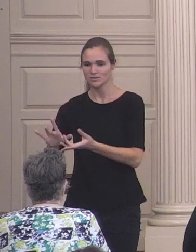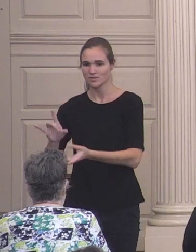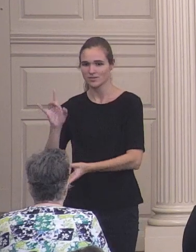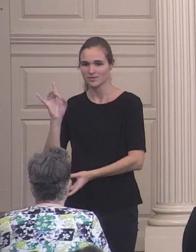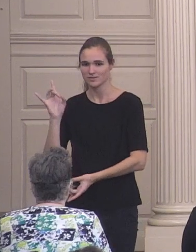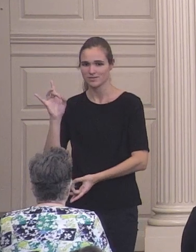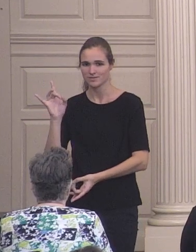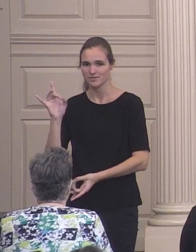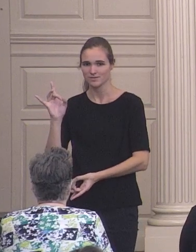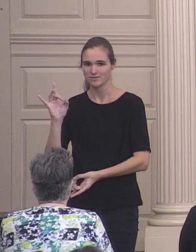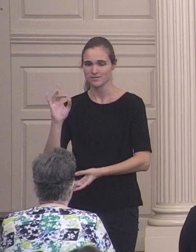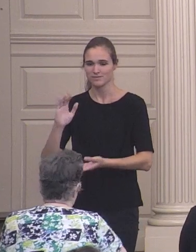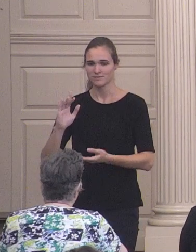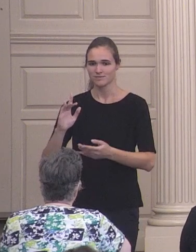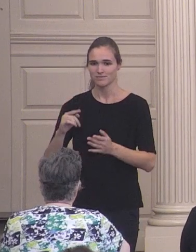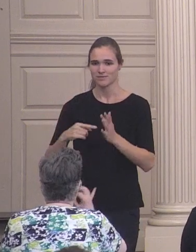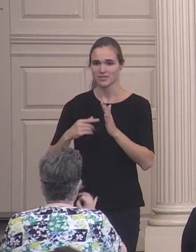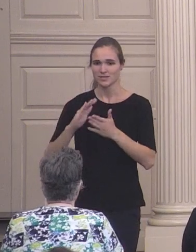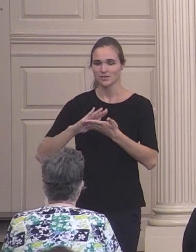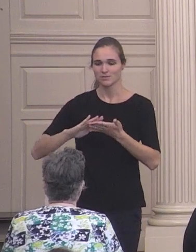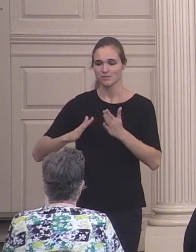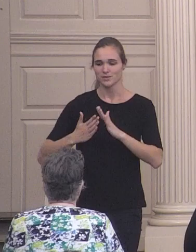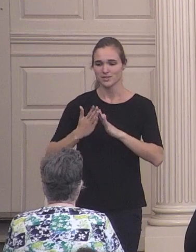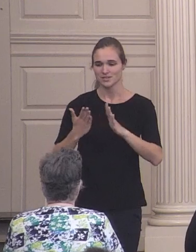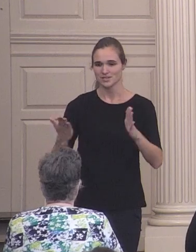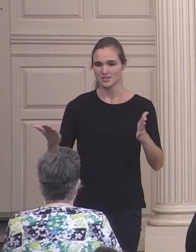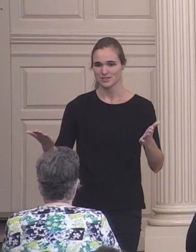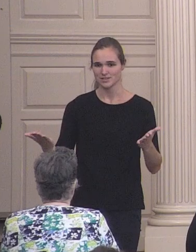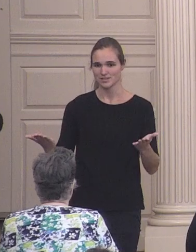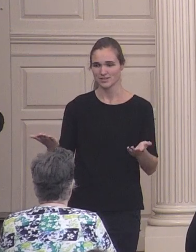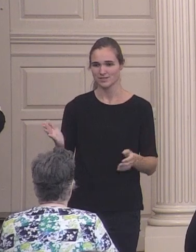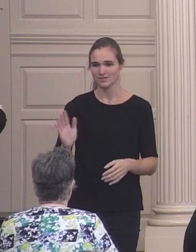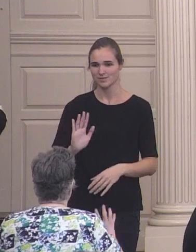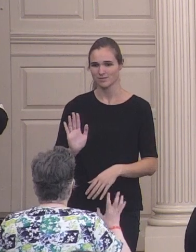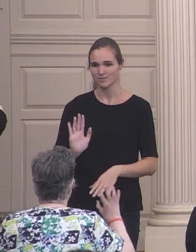Let us offer each other the sign of peace.